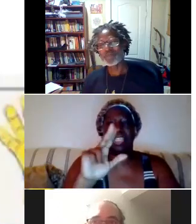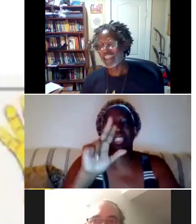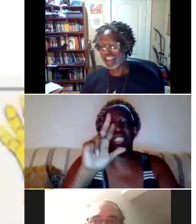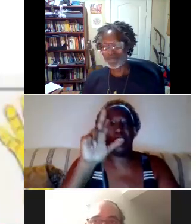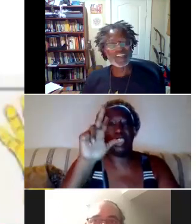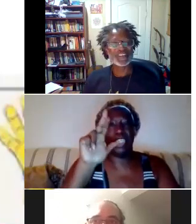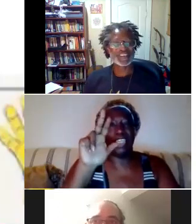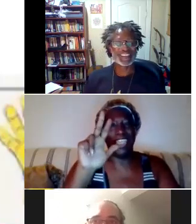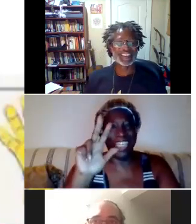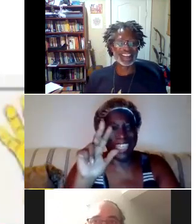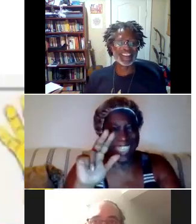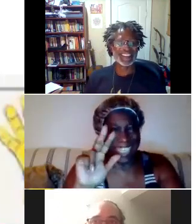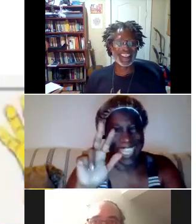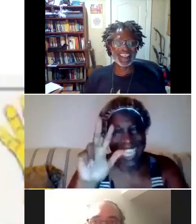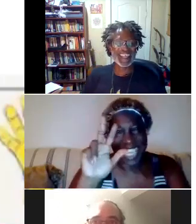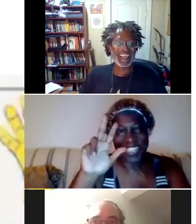Well, I'm getting these sprinkles.